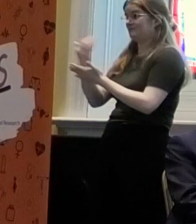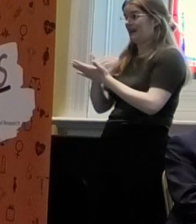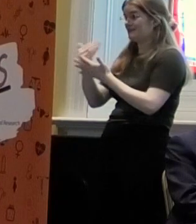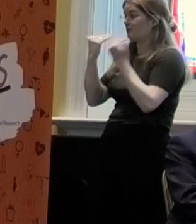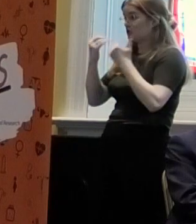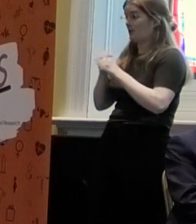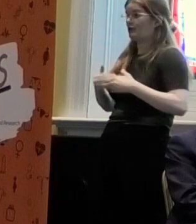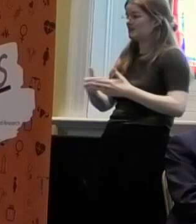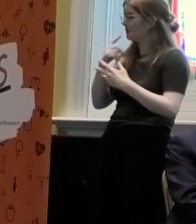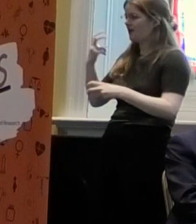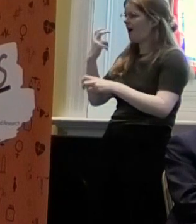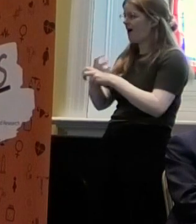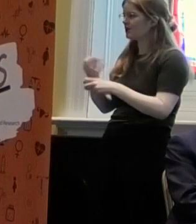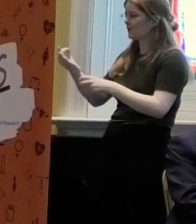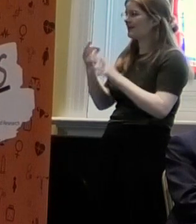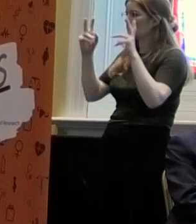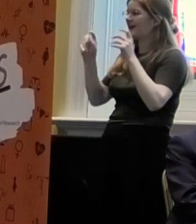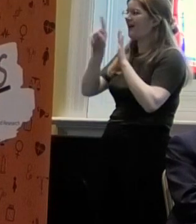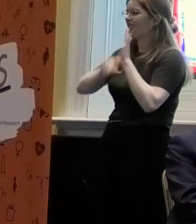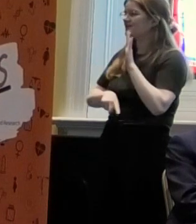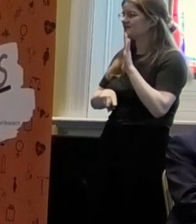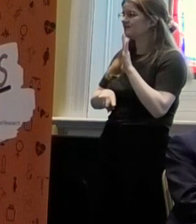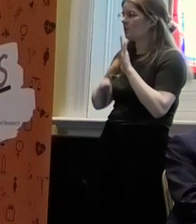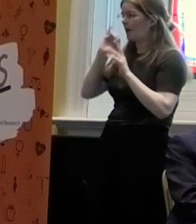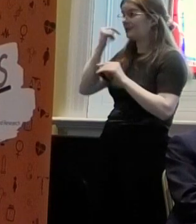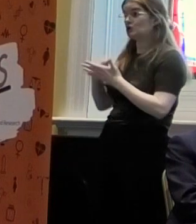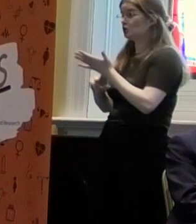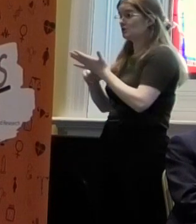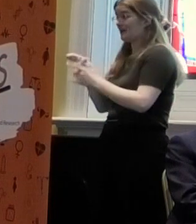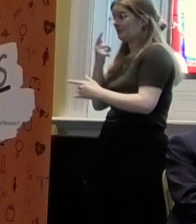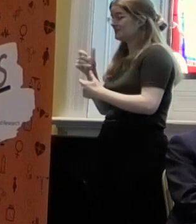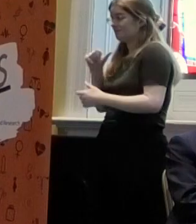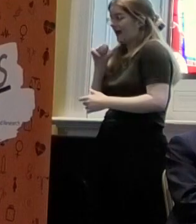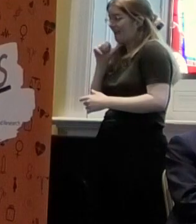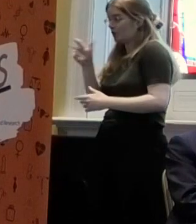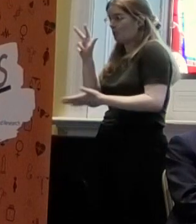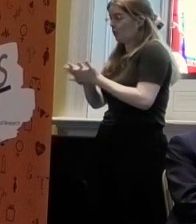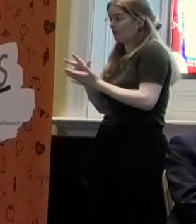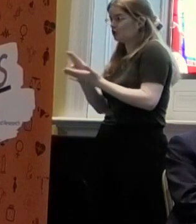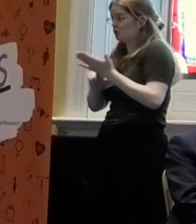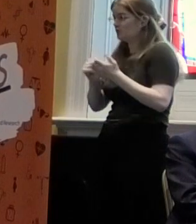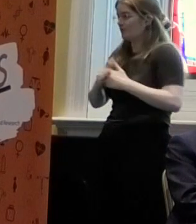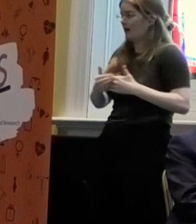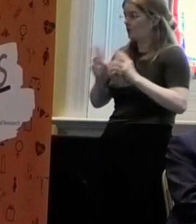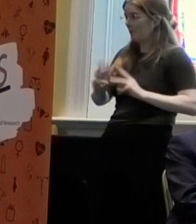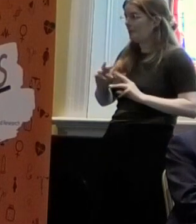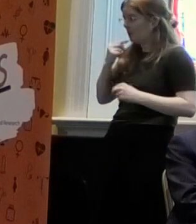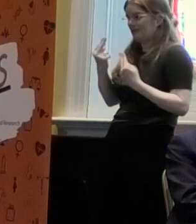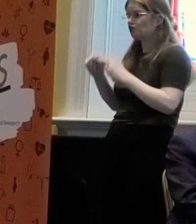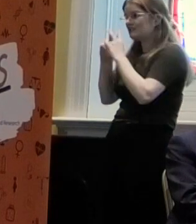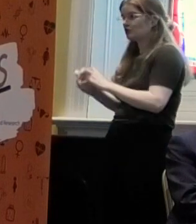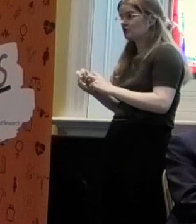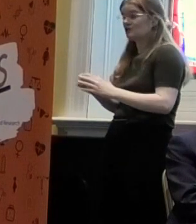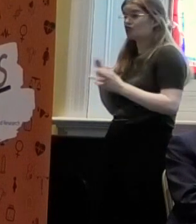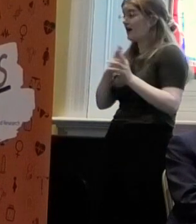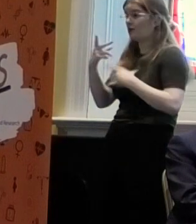also really hard to get ethics because we were using medications that are unlicensed in pregnancy. So although we prescribe all the time,